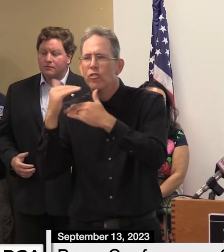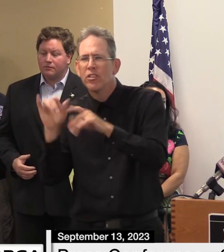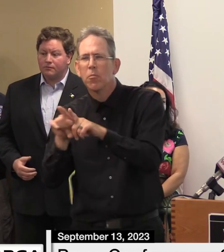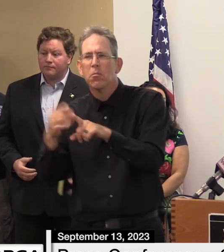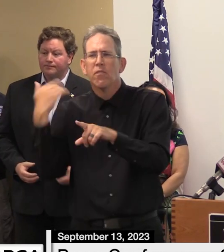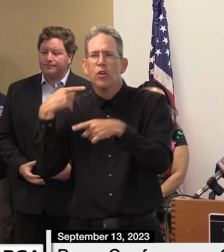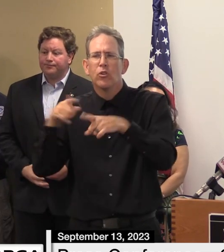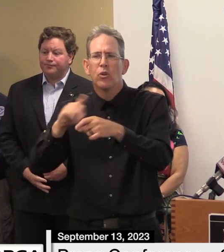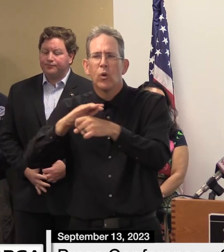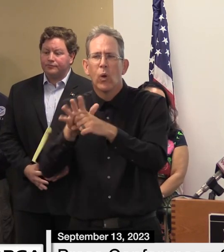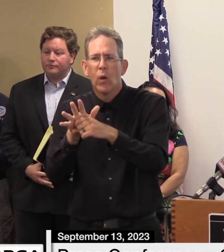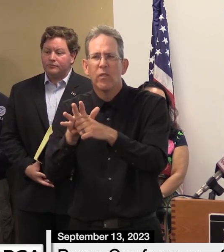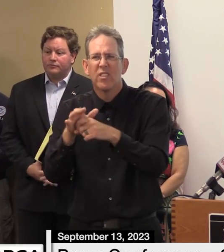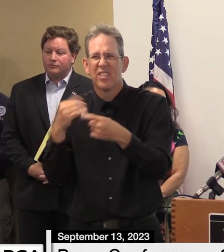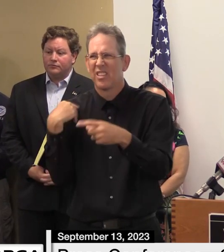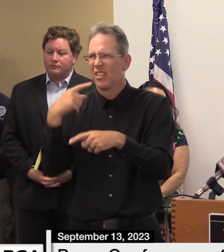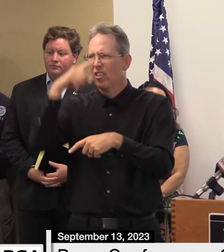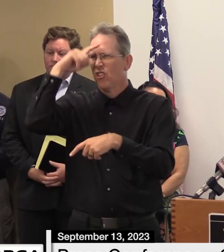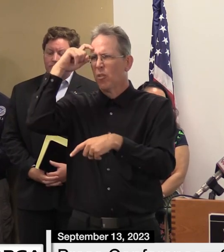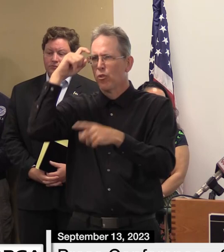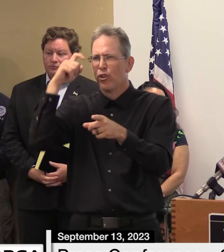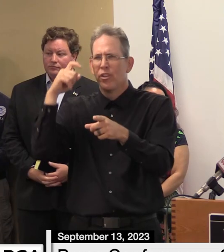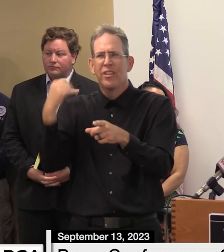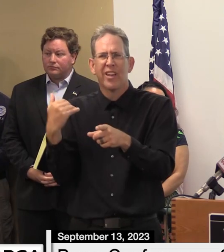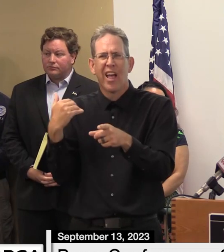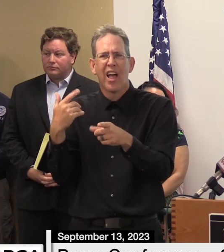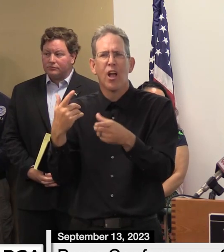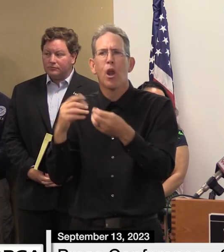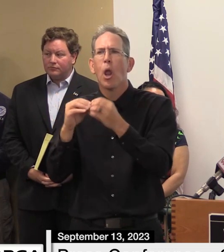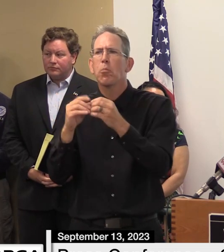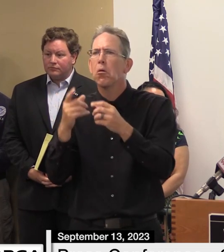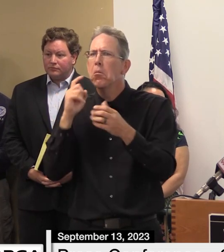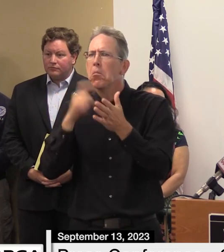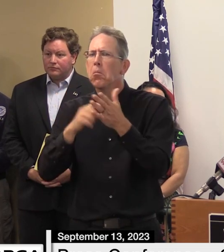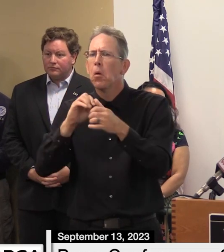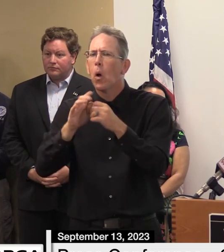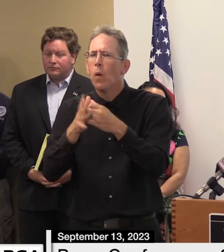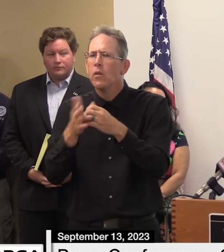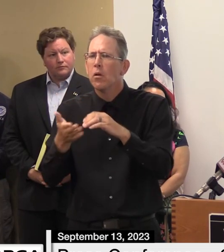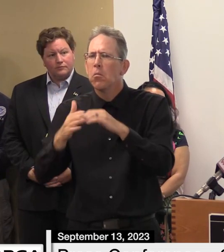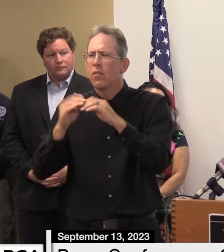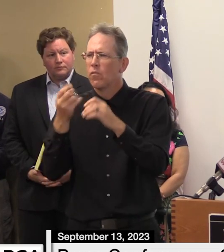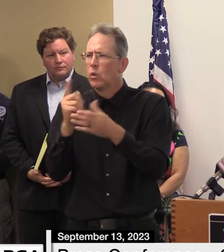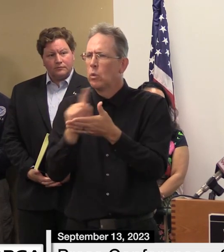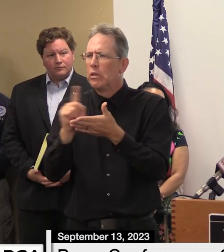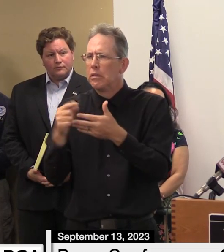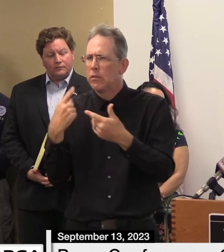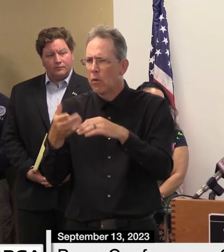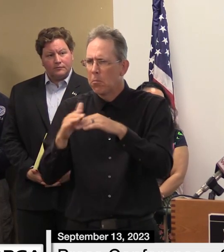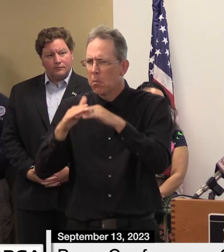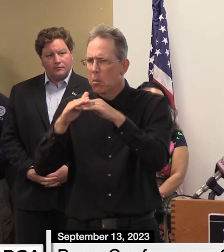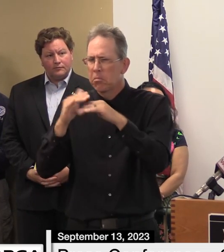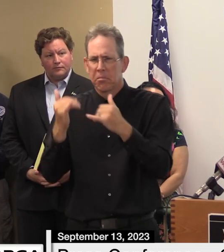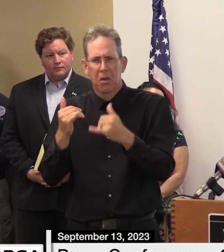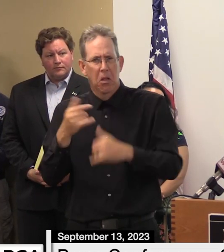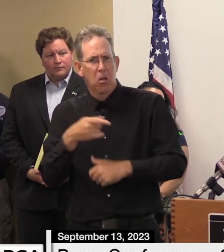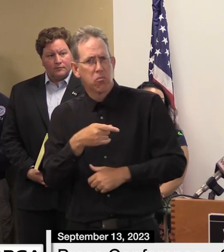increase over the summer. It's kind of subsided, as you know, the last couple of weeks, but is that something that